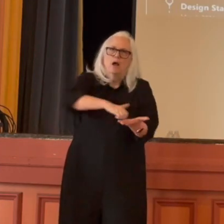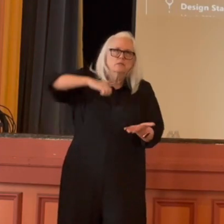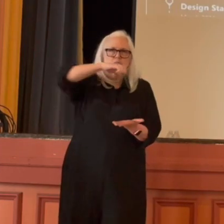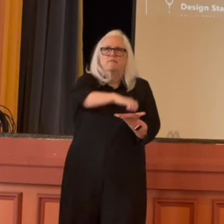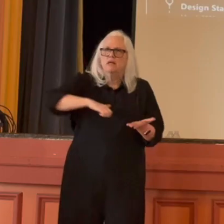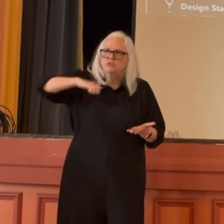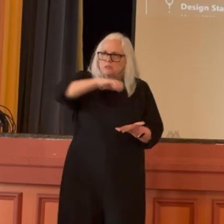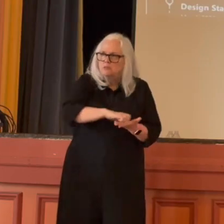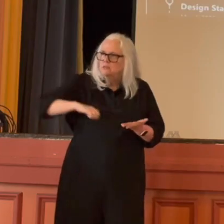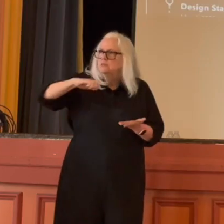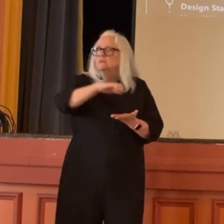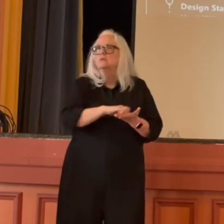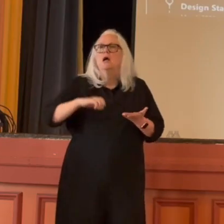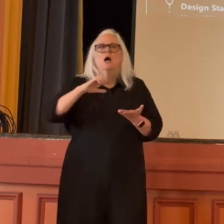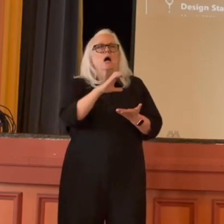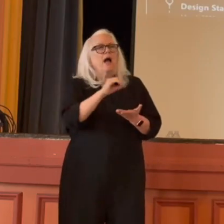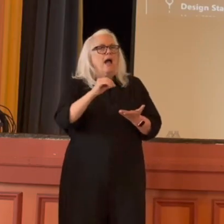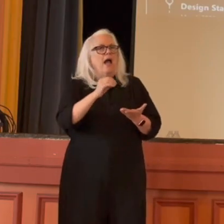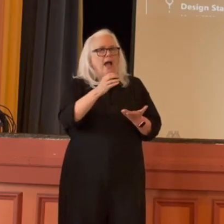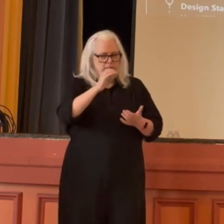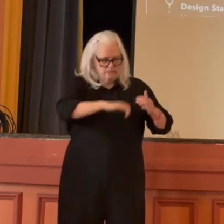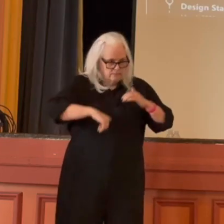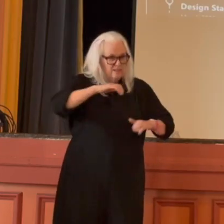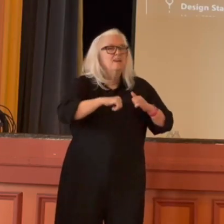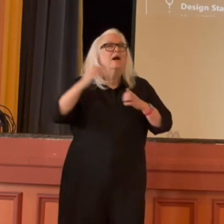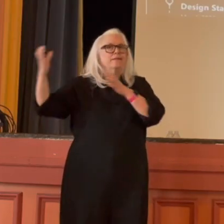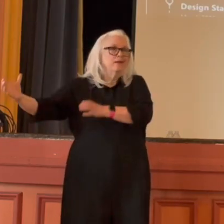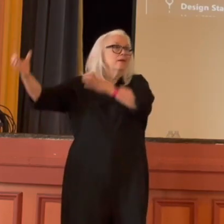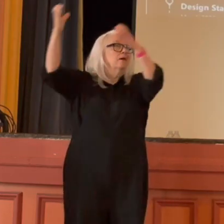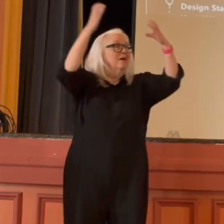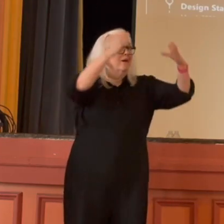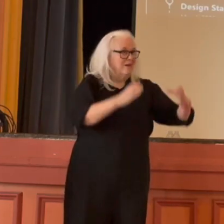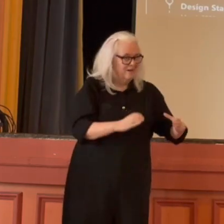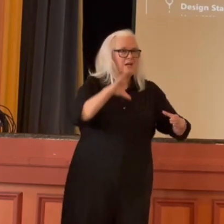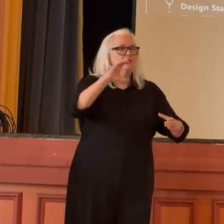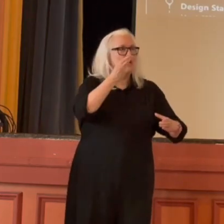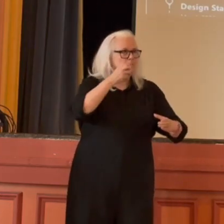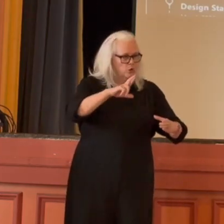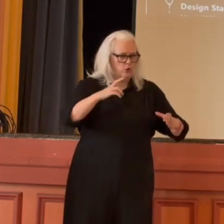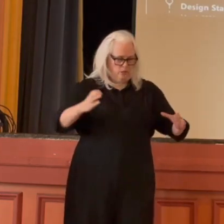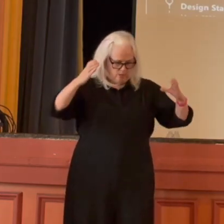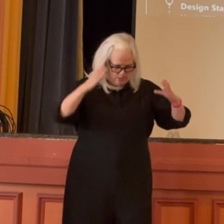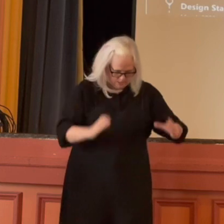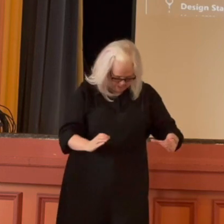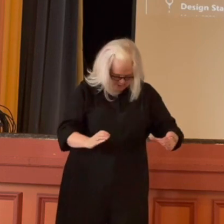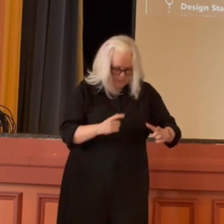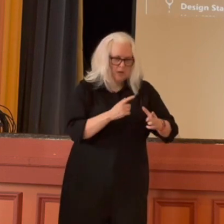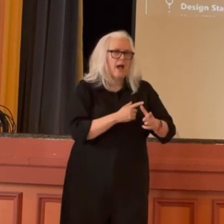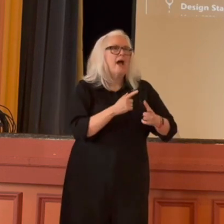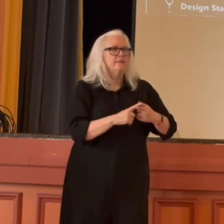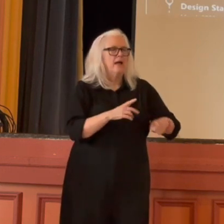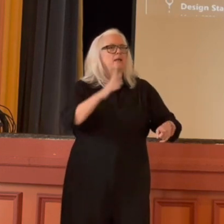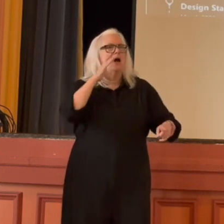put in this underground chamber, and then put the dirt back on top of it and have it go back to being a playing